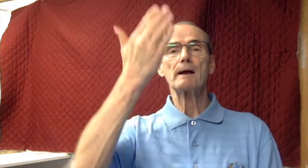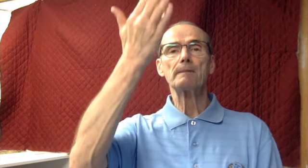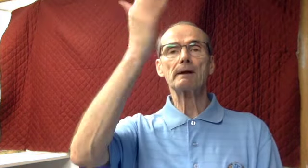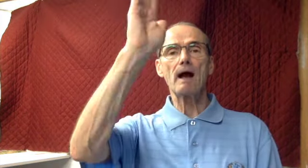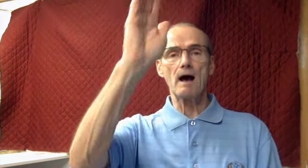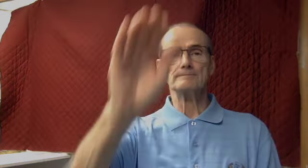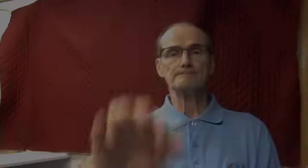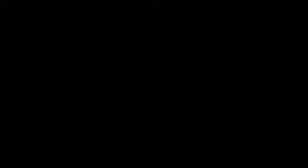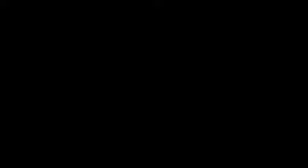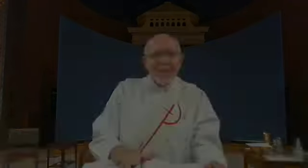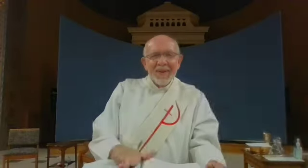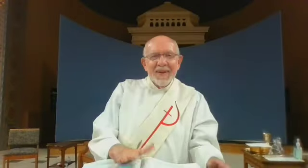Thanks be to God.